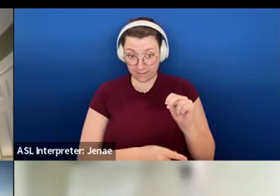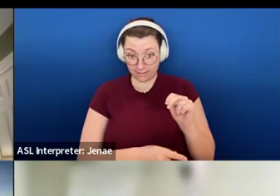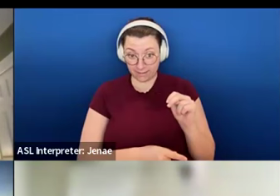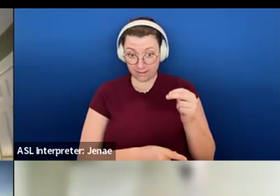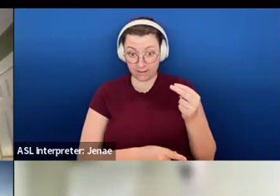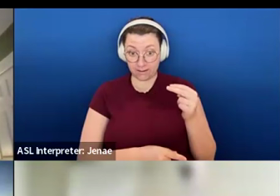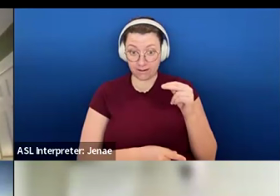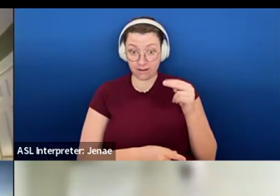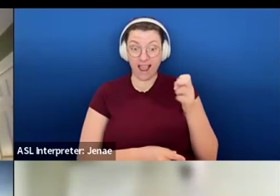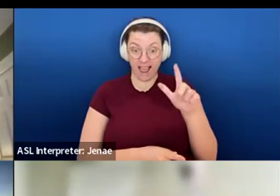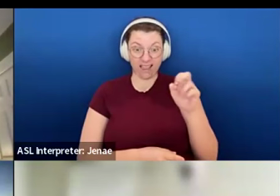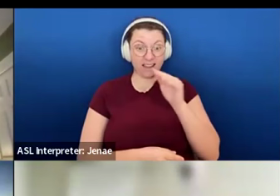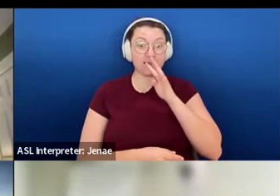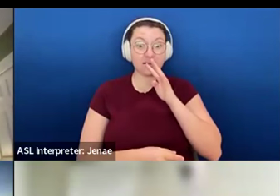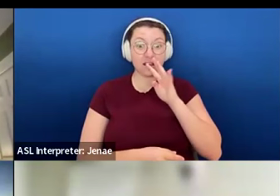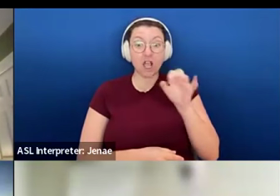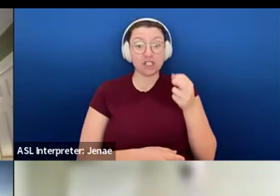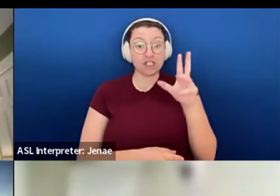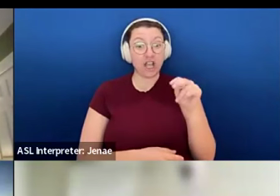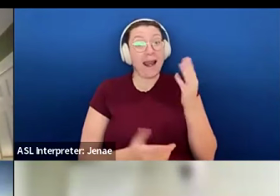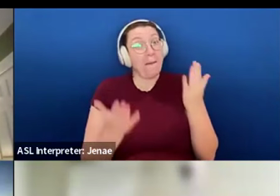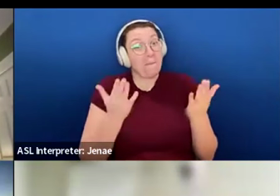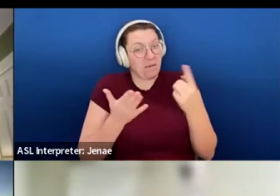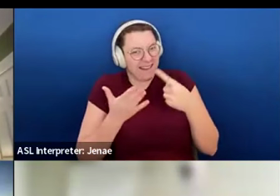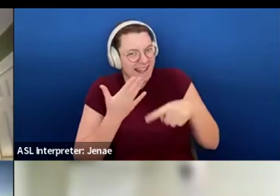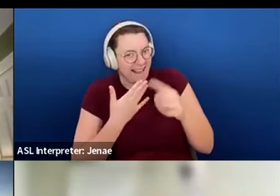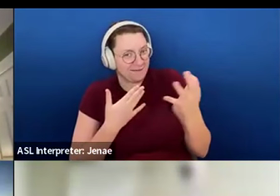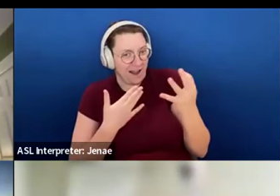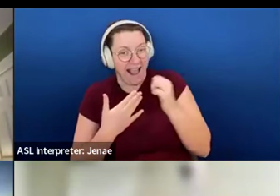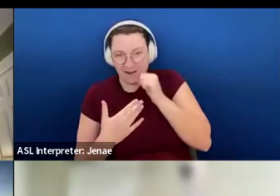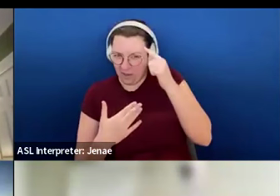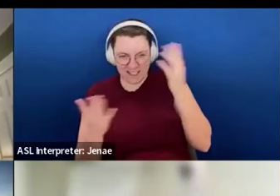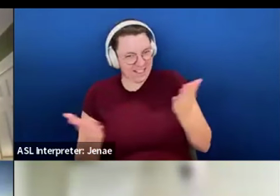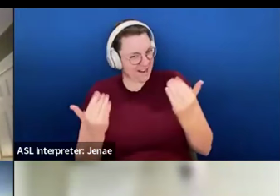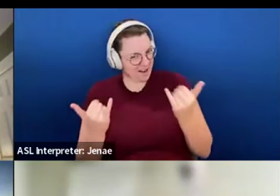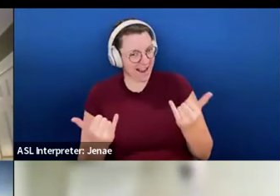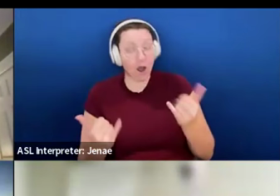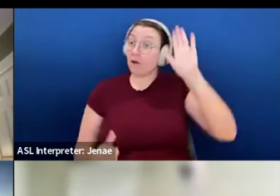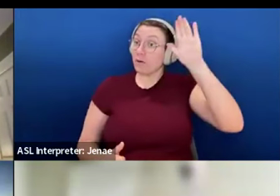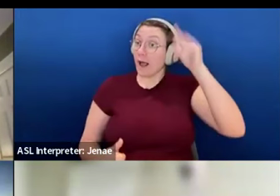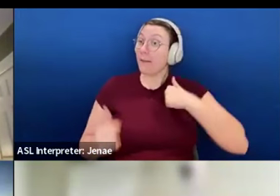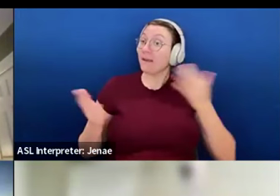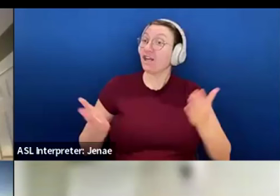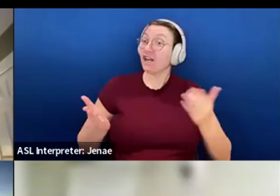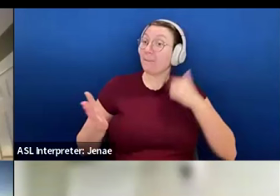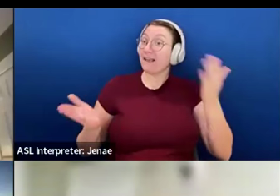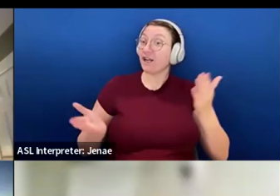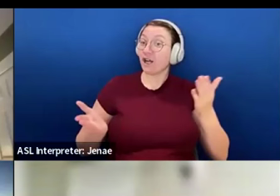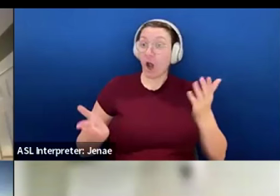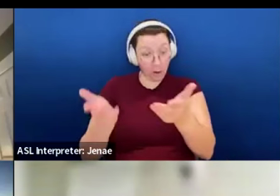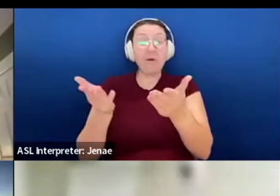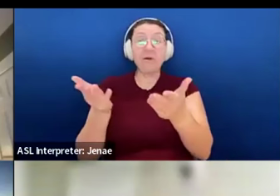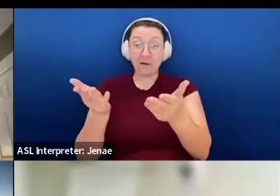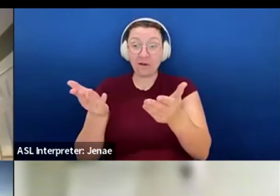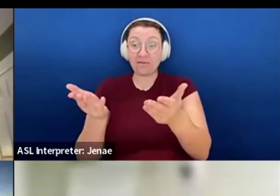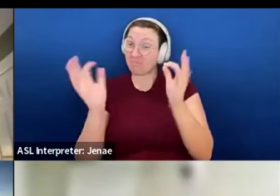John, probably next Friday. I don't think she's here right now. I am right. here. I am Oh, here. there she is. If we'd rather